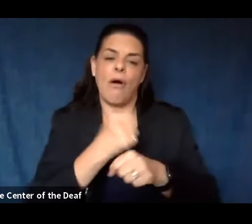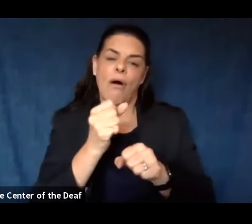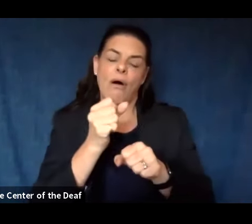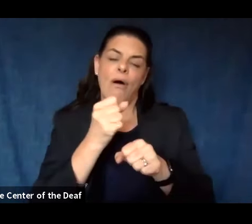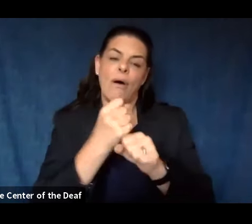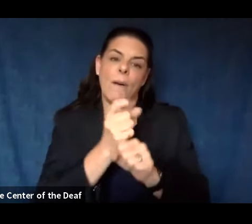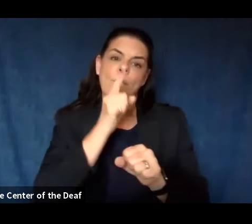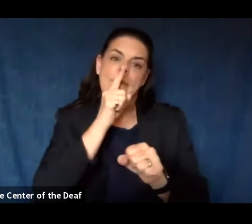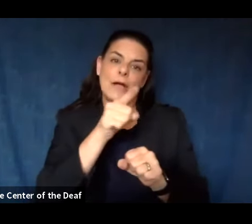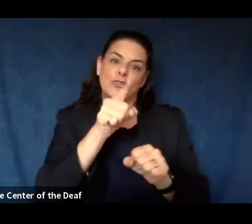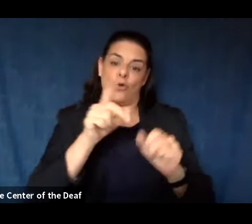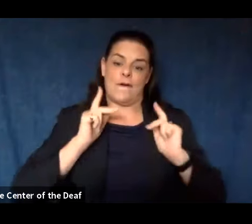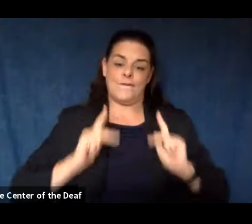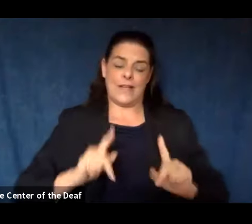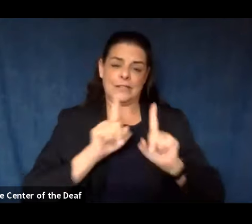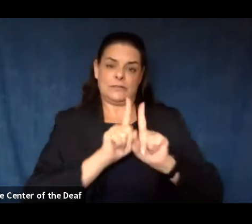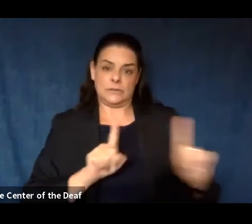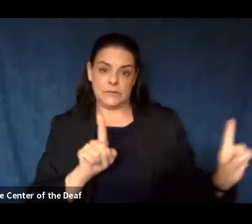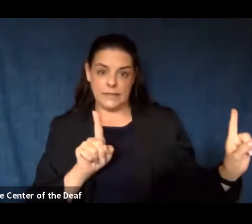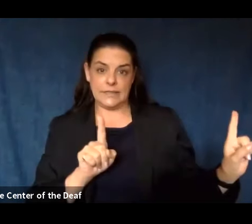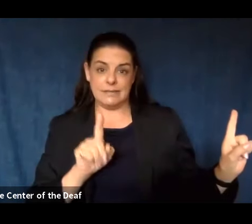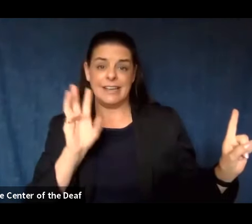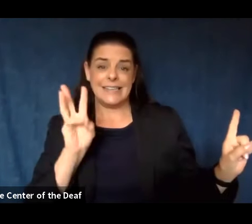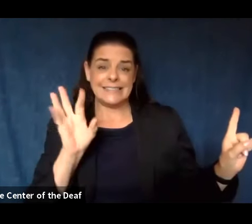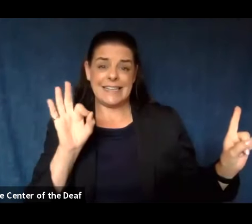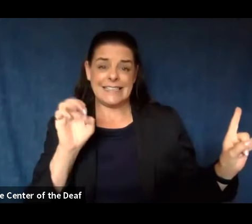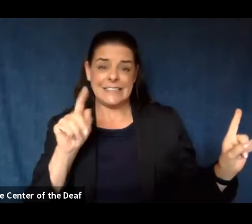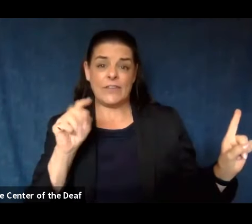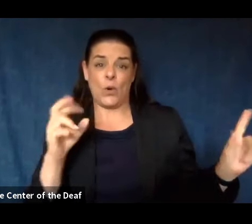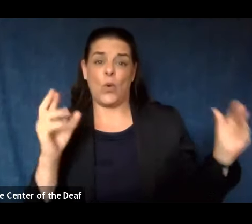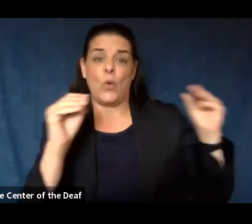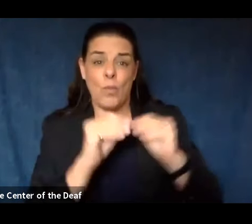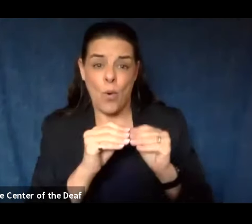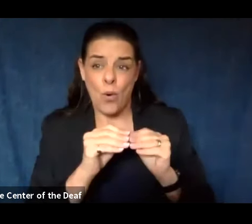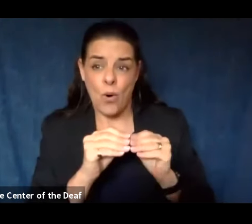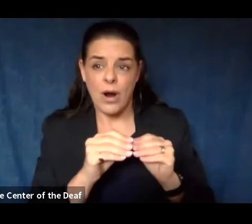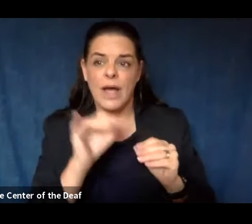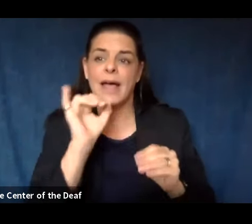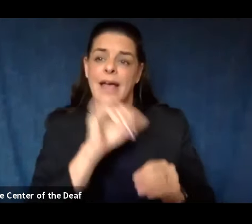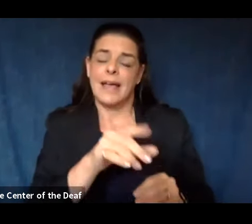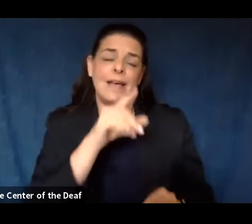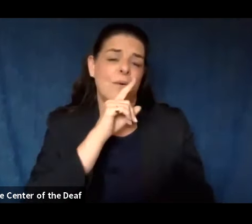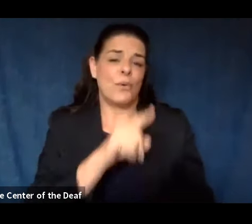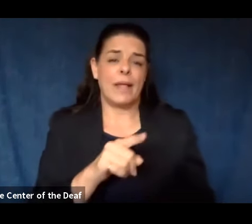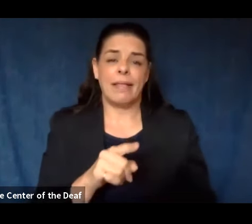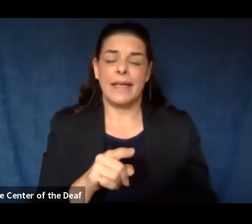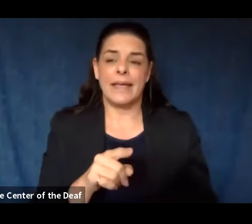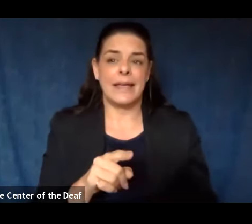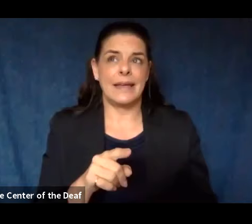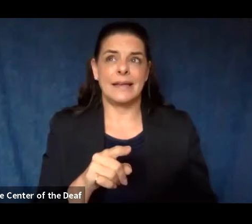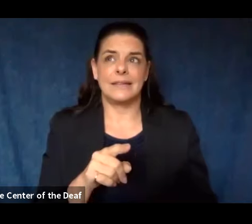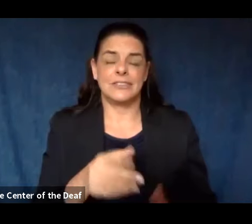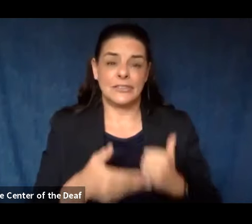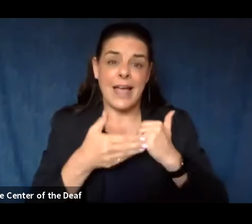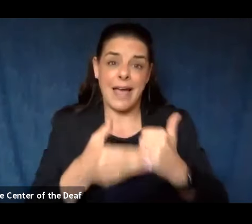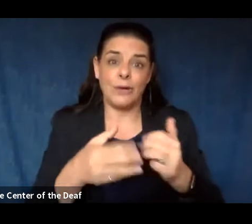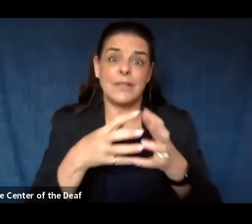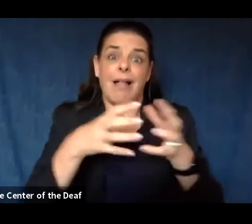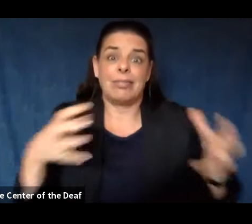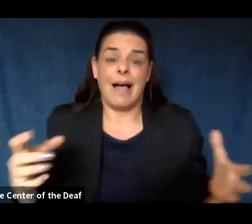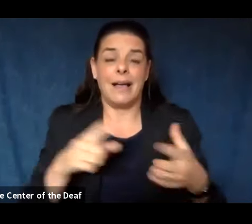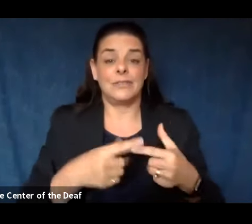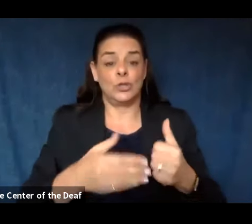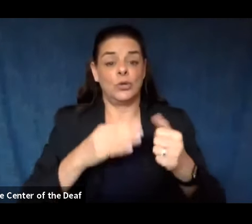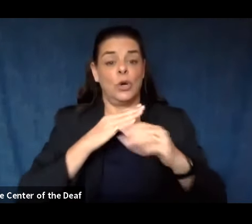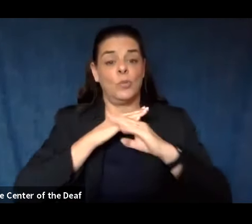to keep that physical distance of at least 6 feet between you and others does so much of a good job in protecting us